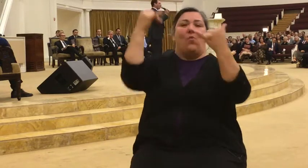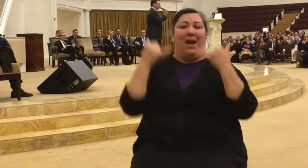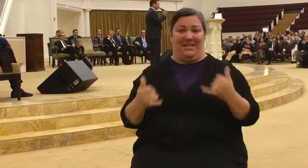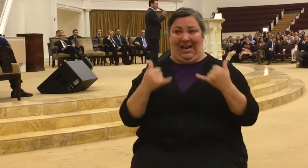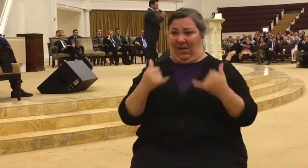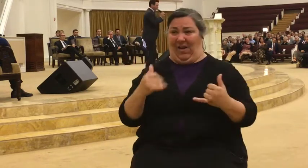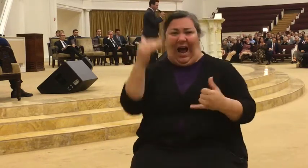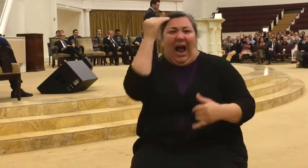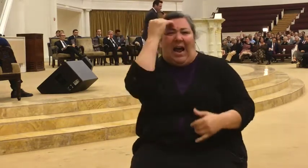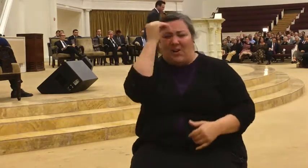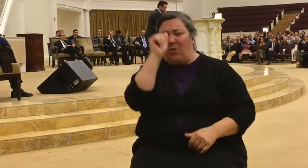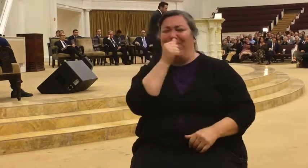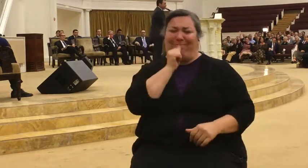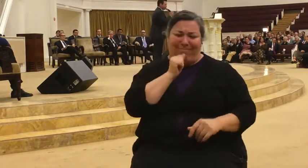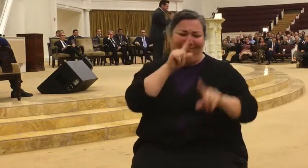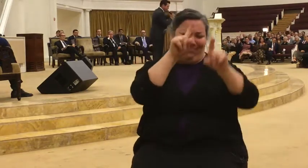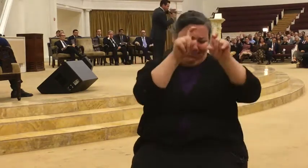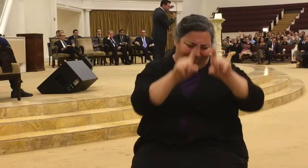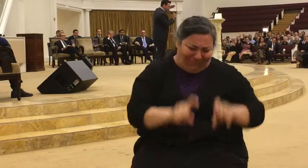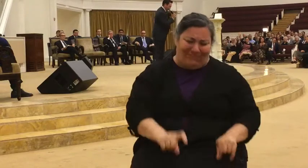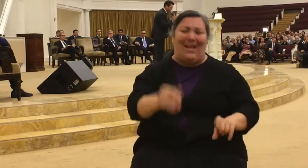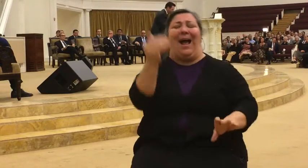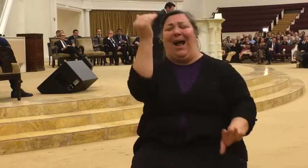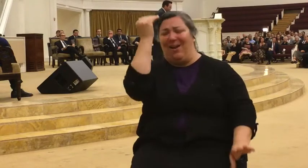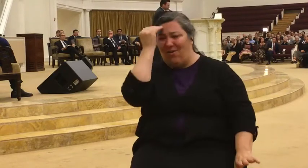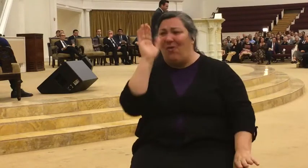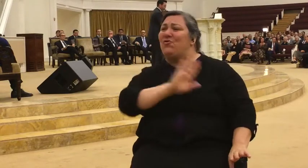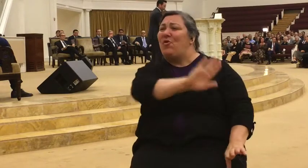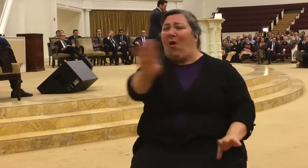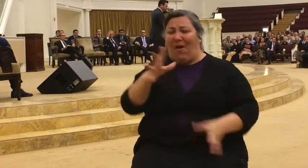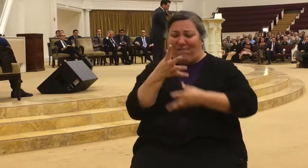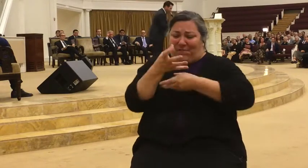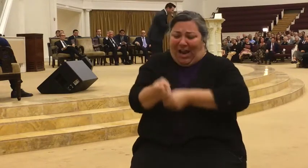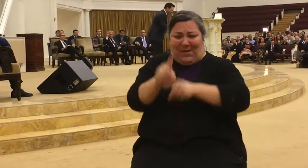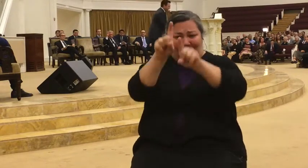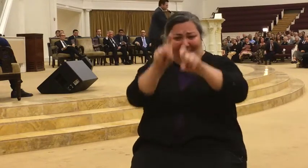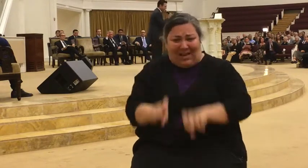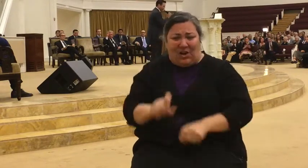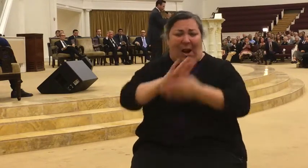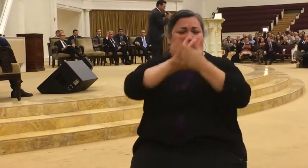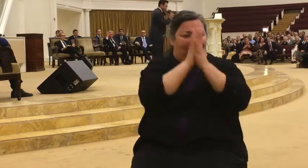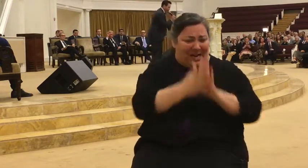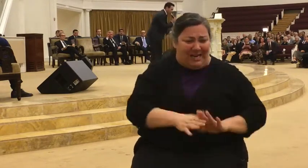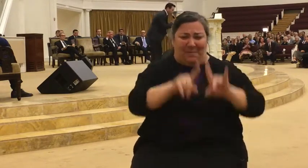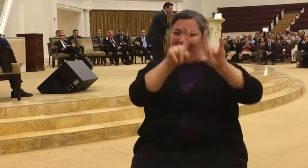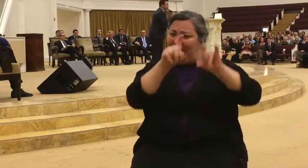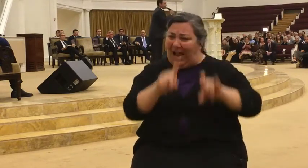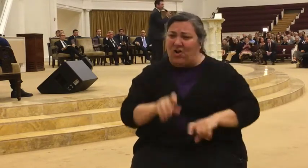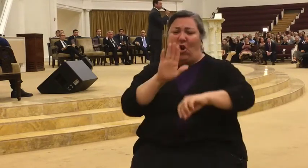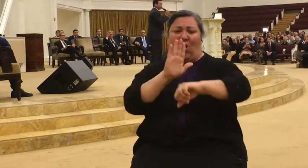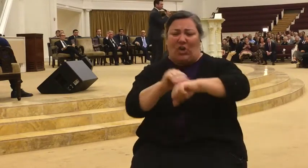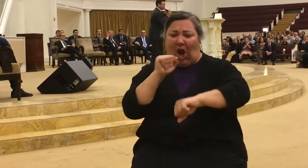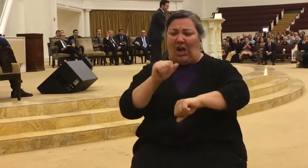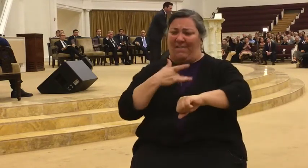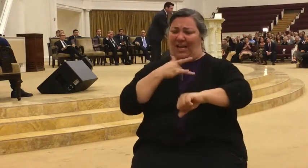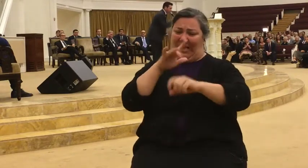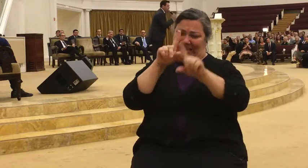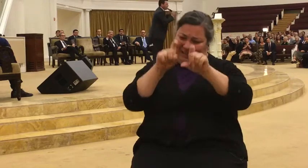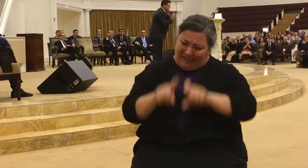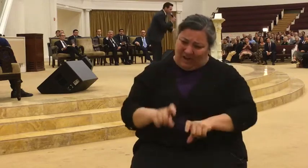I know you're going through tests, tests of your faith, tests of your peace, tests of your calling, tests of